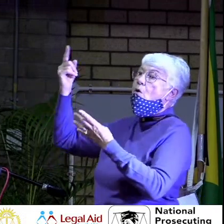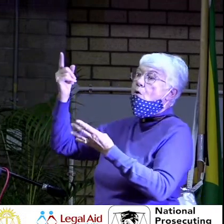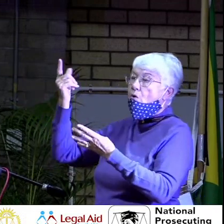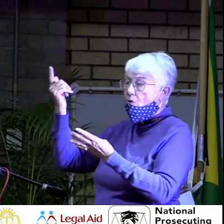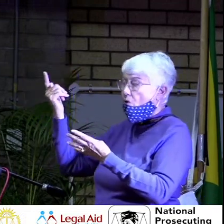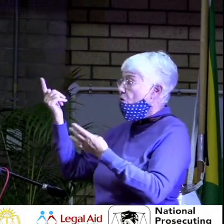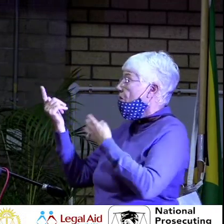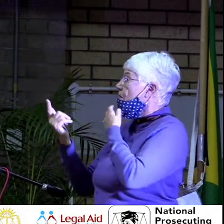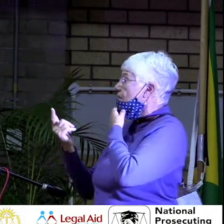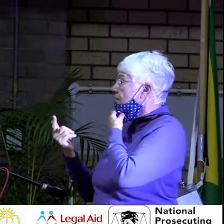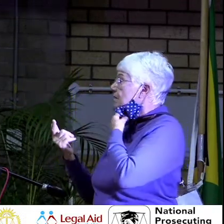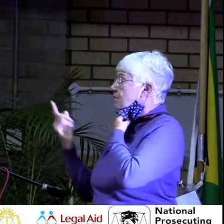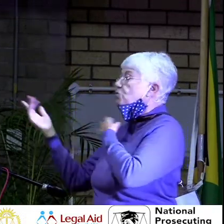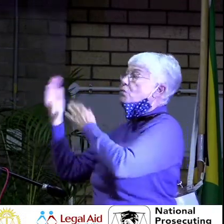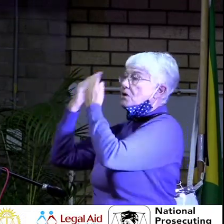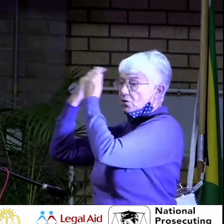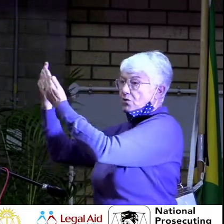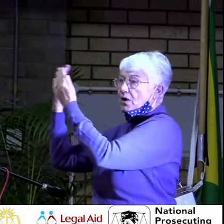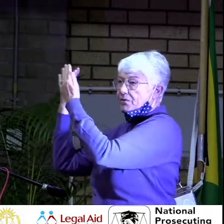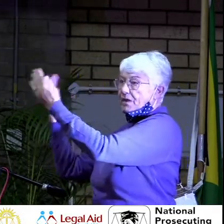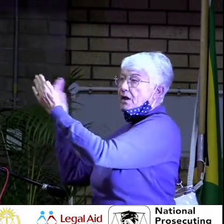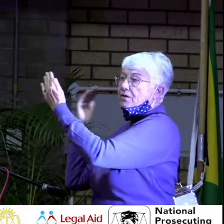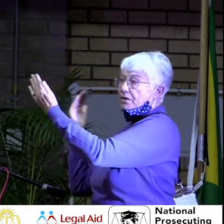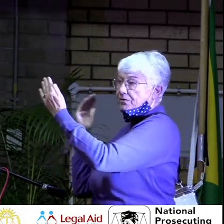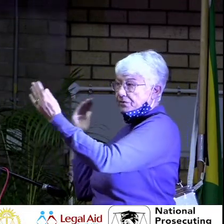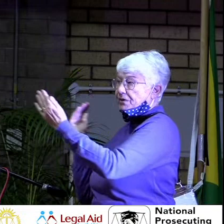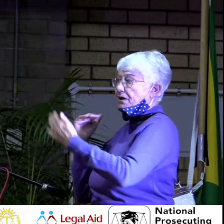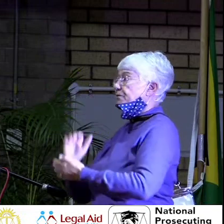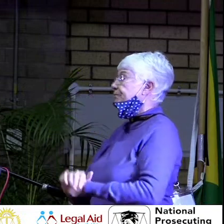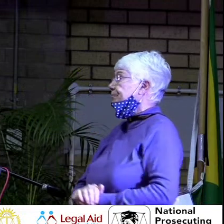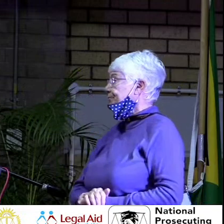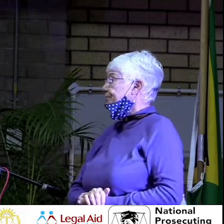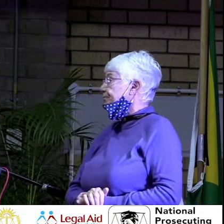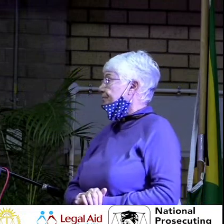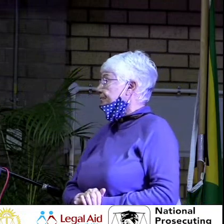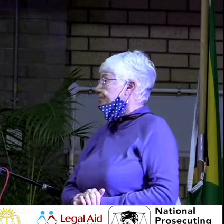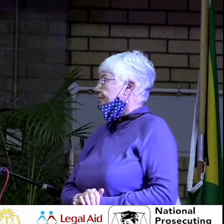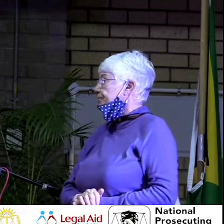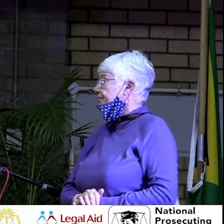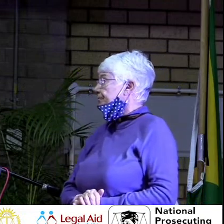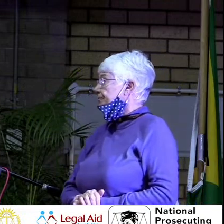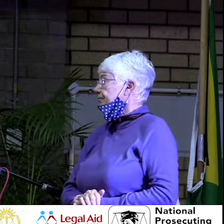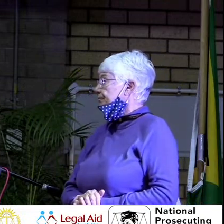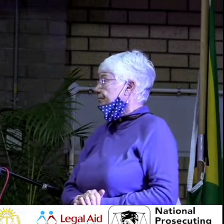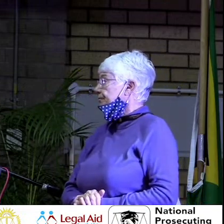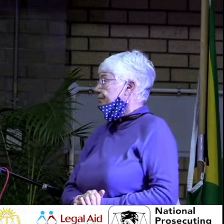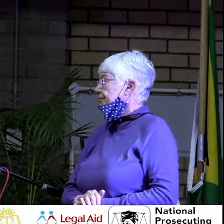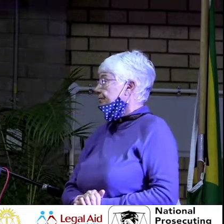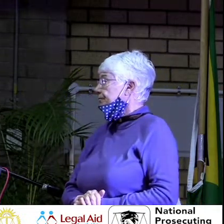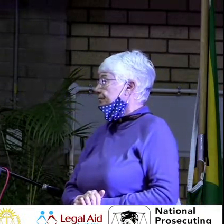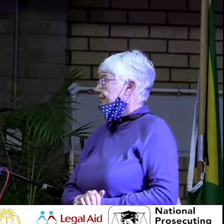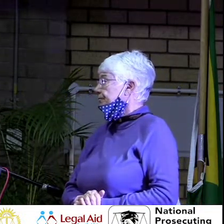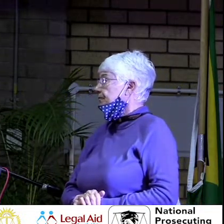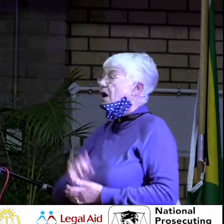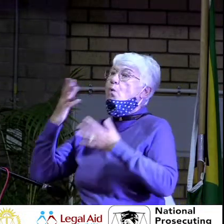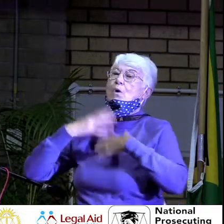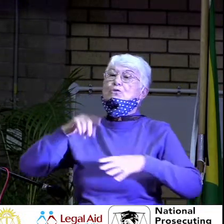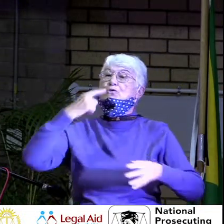Court Services, the Councillor, all protocol observed. So I want to say to you